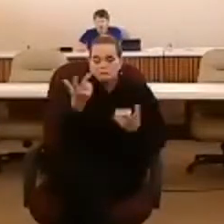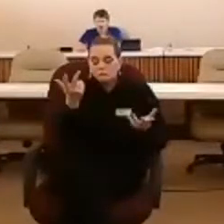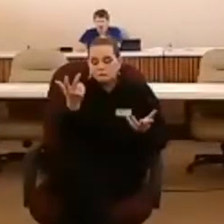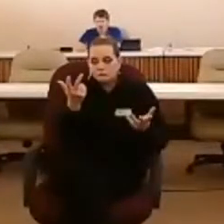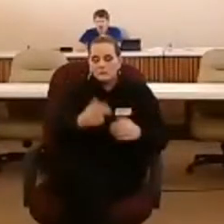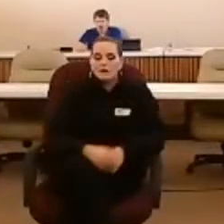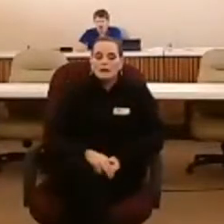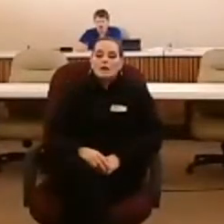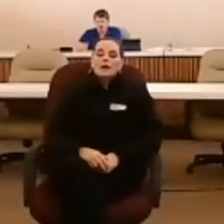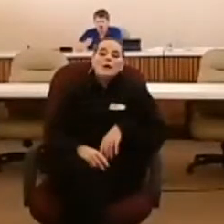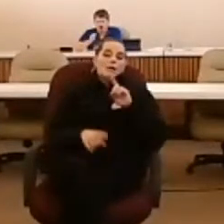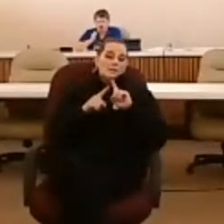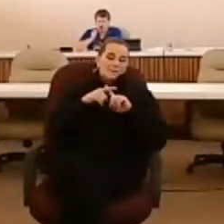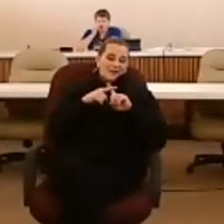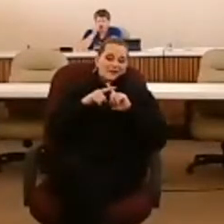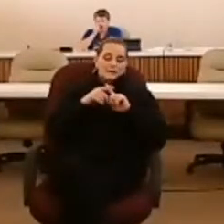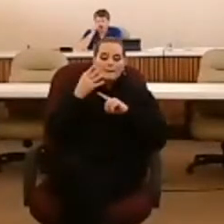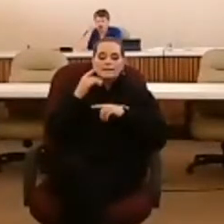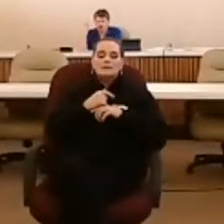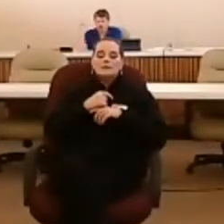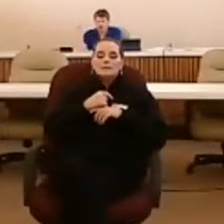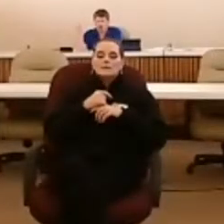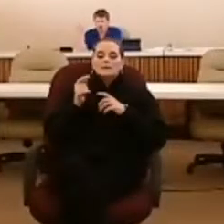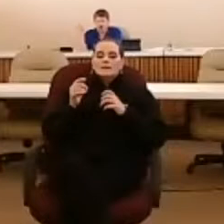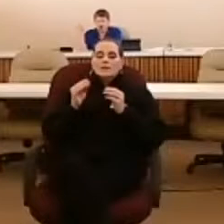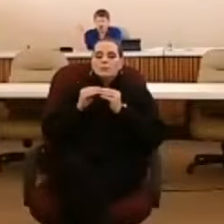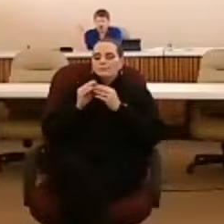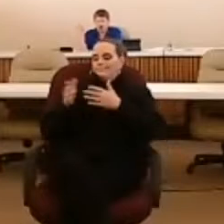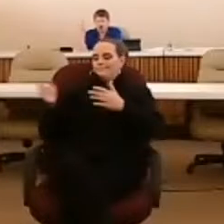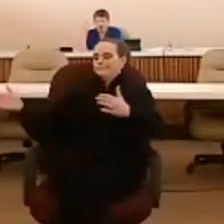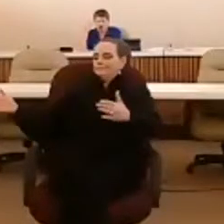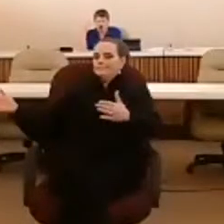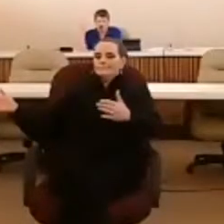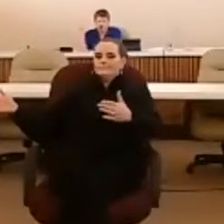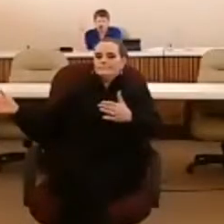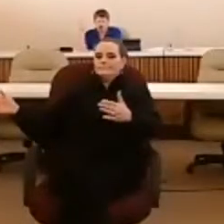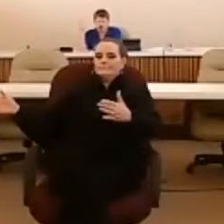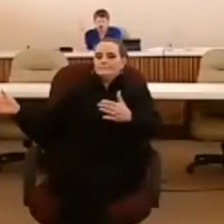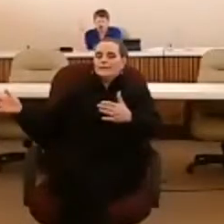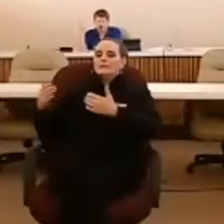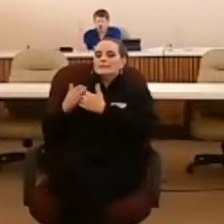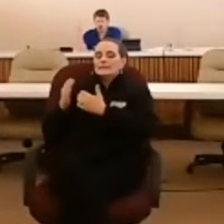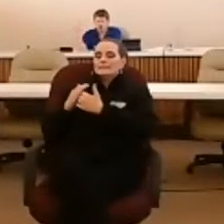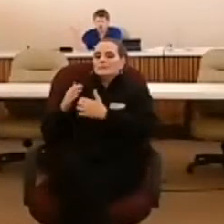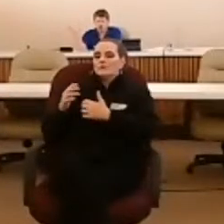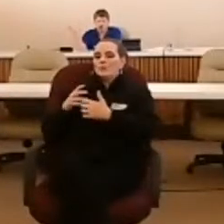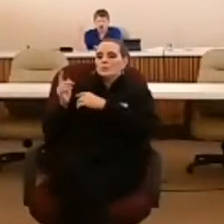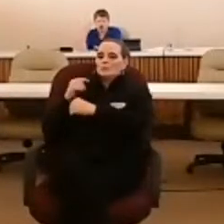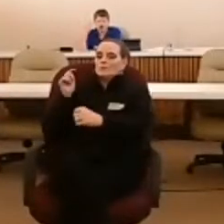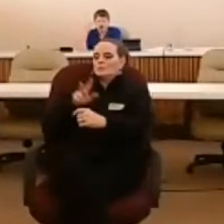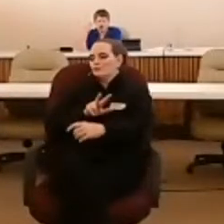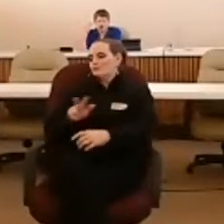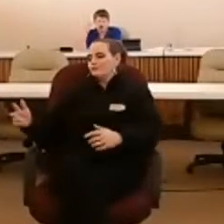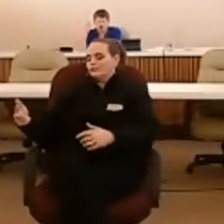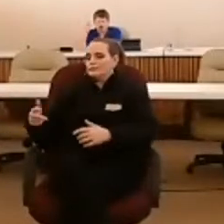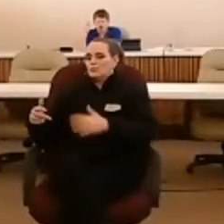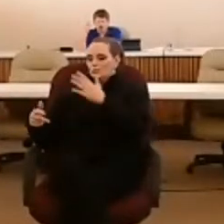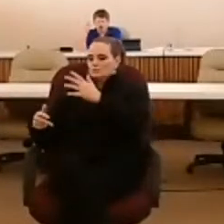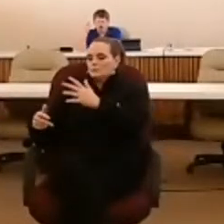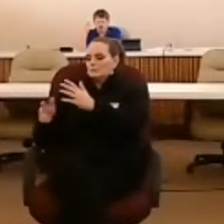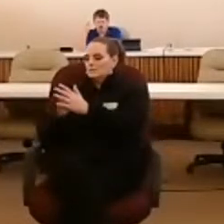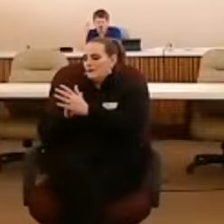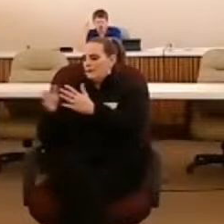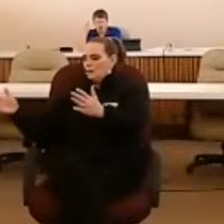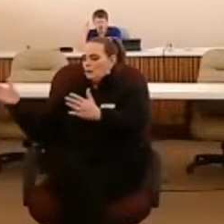The advantage of that is the wider the radius, the easier it is for the garbage trucks and the buses. So if you parked on the inside, then the